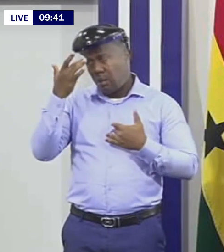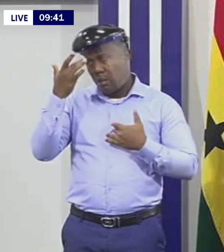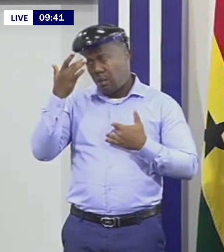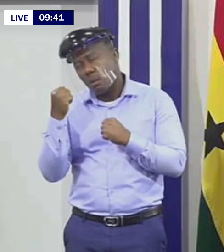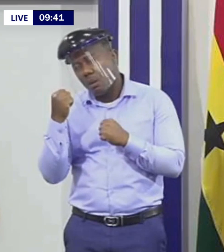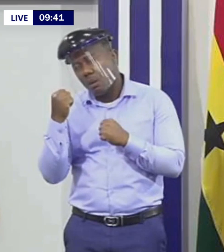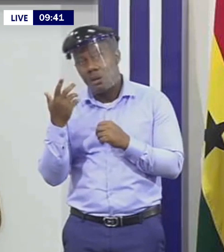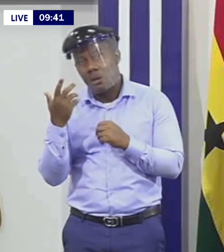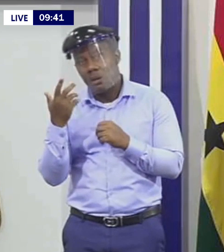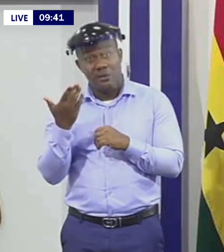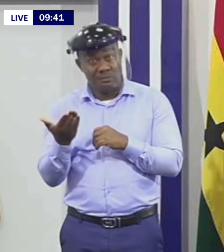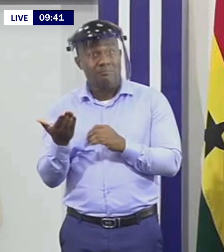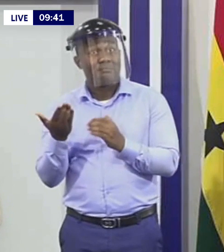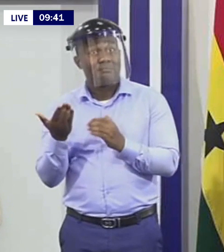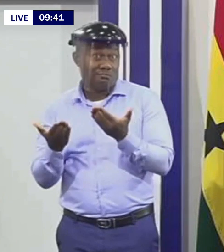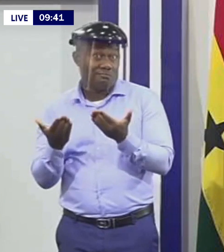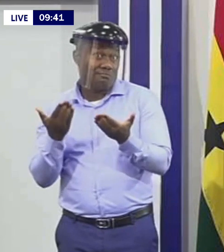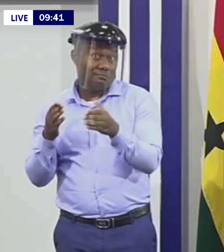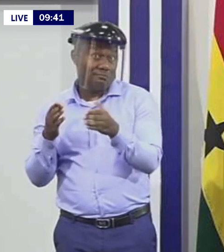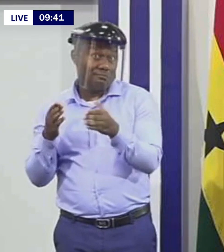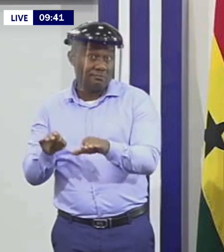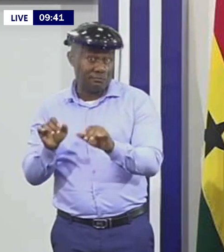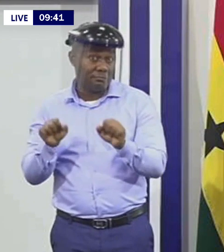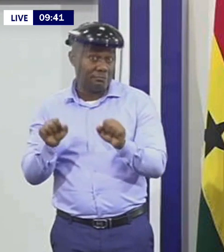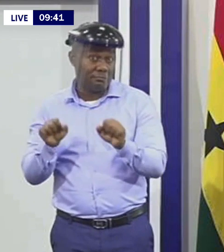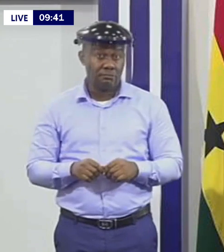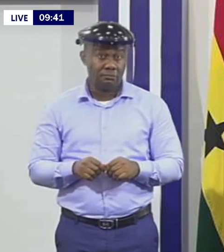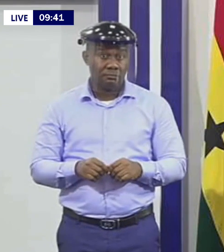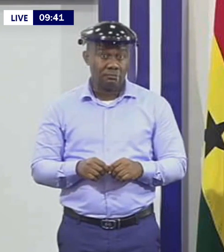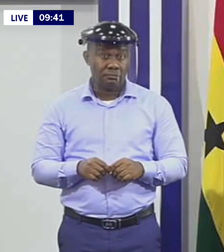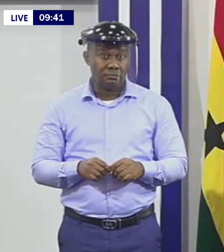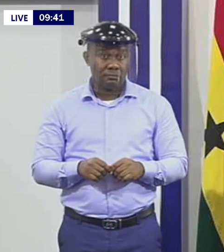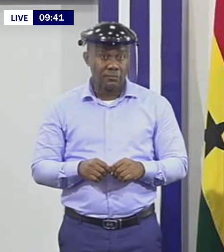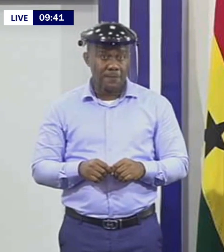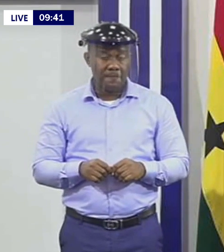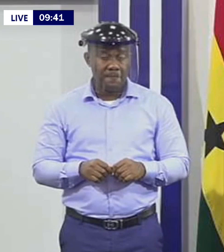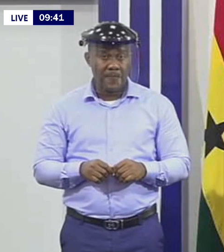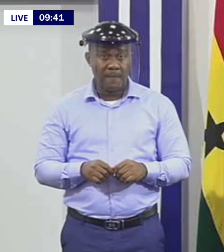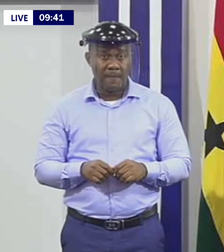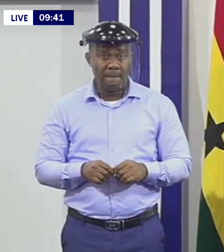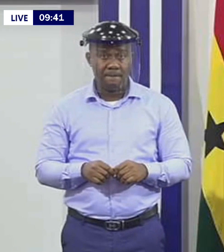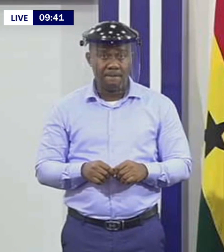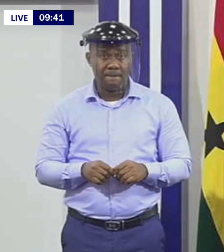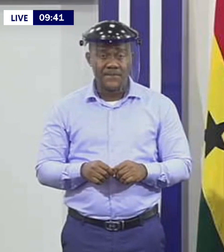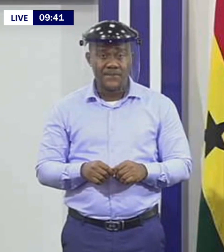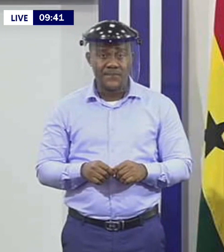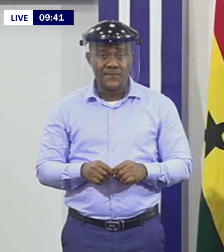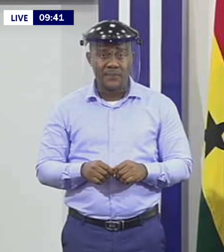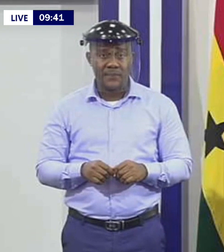the unfortunate it may happen, and this is death, and it happens with increasing age.